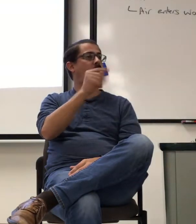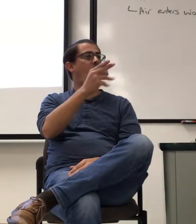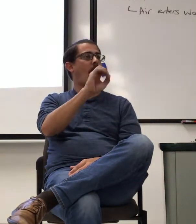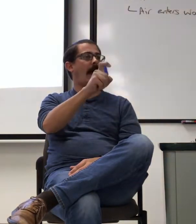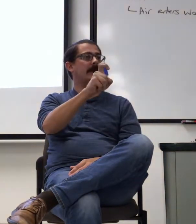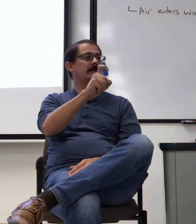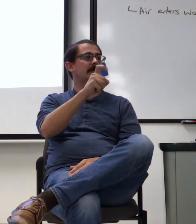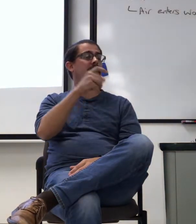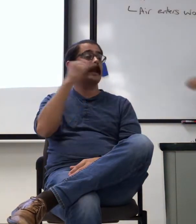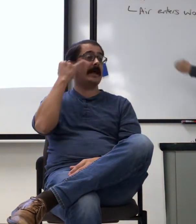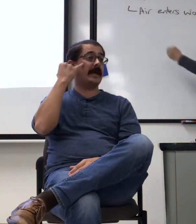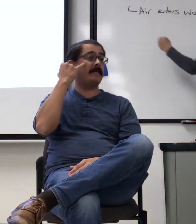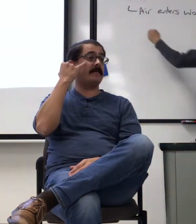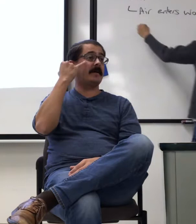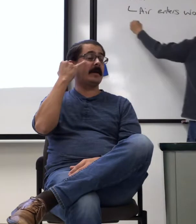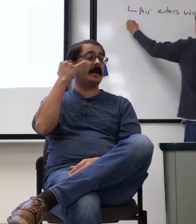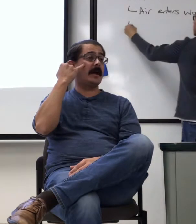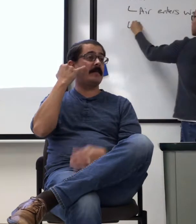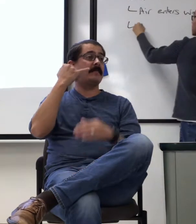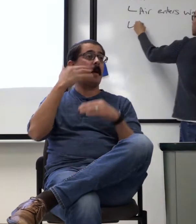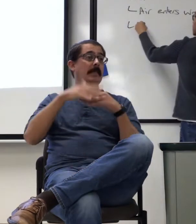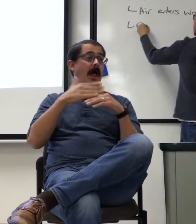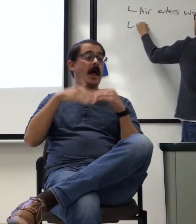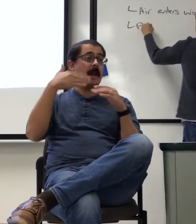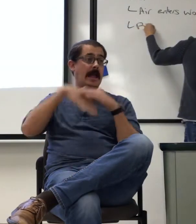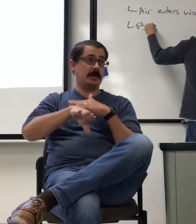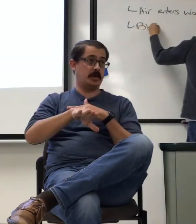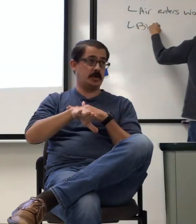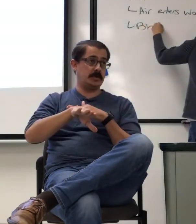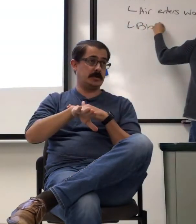They say if blood enters,